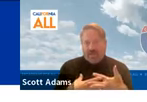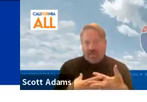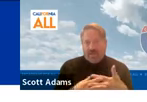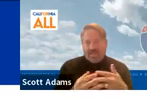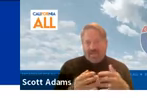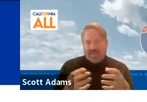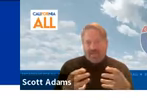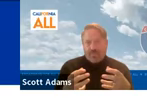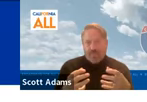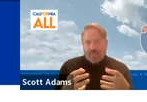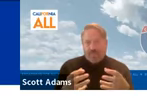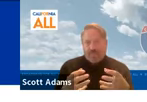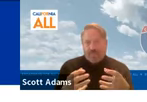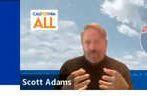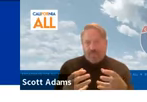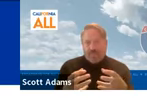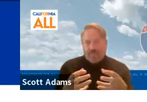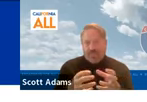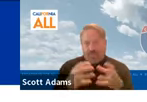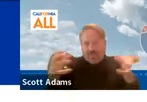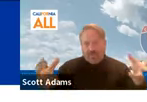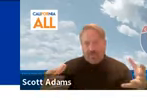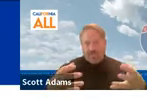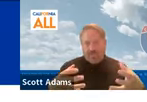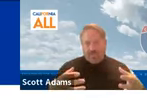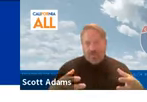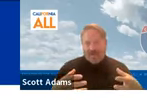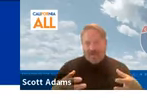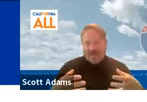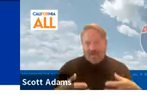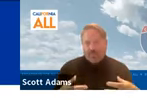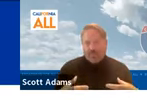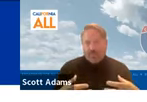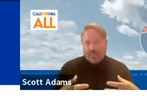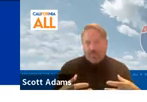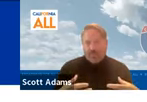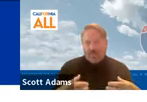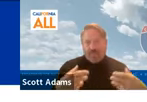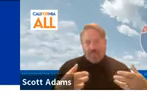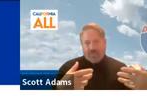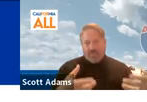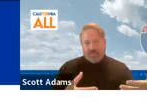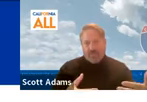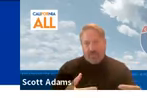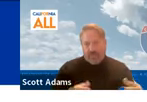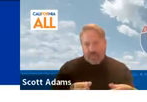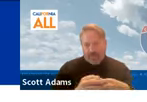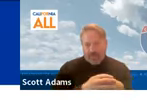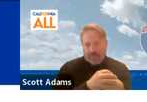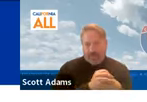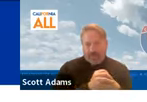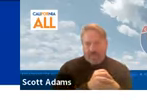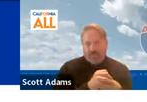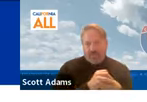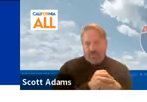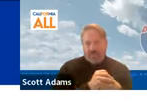together, aside from, you know, continuing the community of practice in these working groups, the information that we gain from